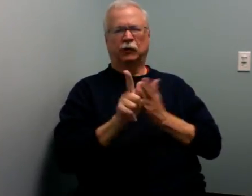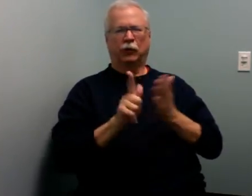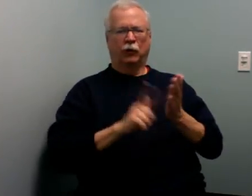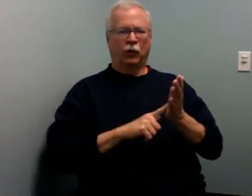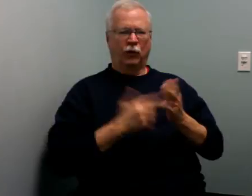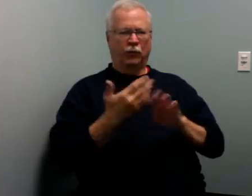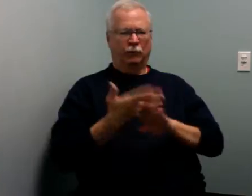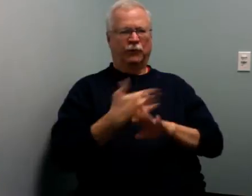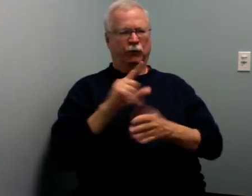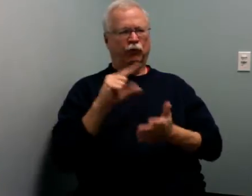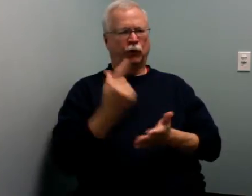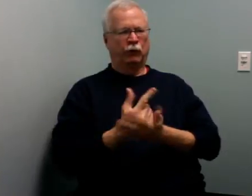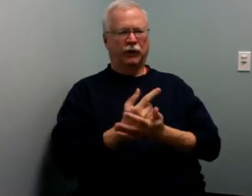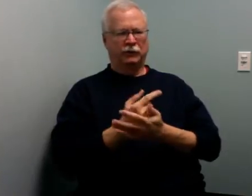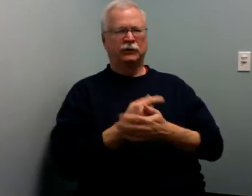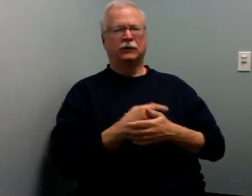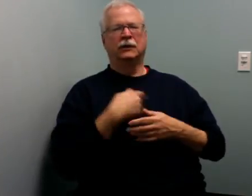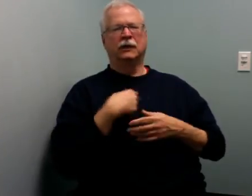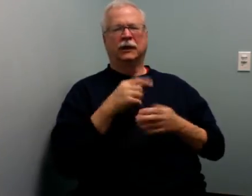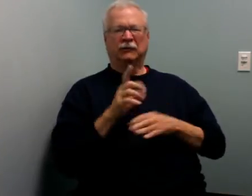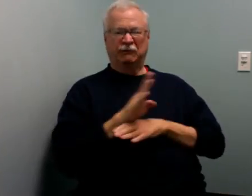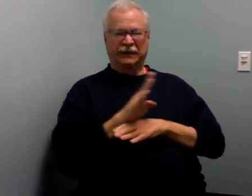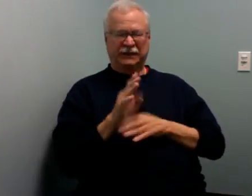I had to pass with a B before I could graduate.